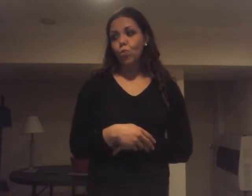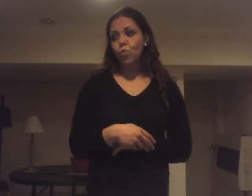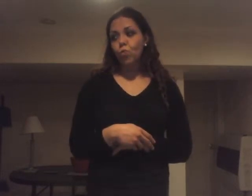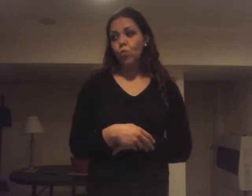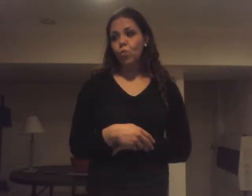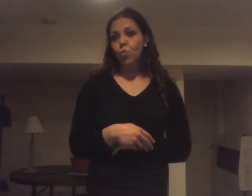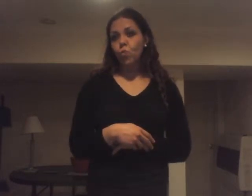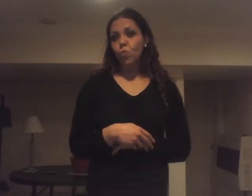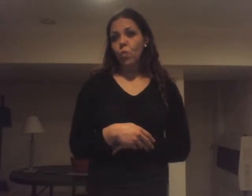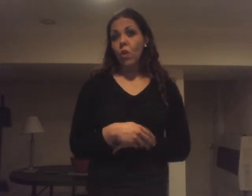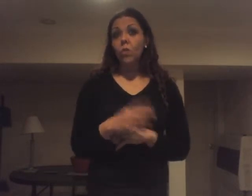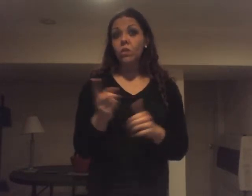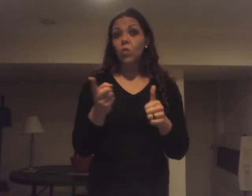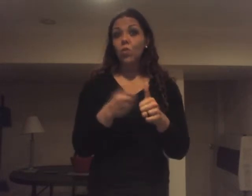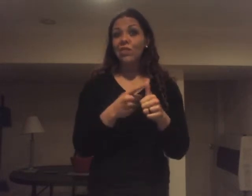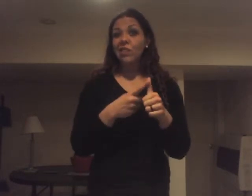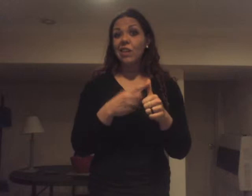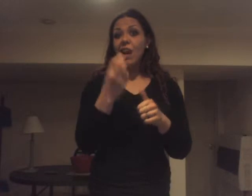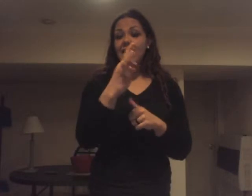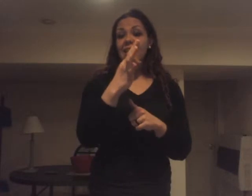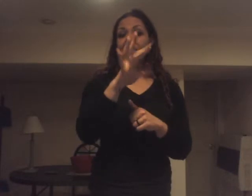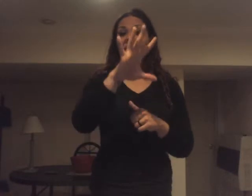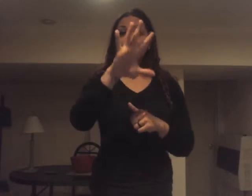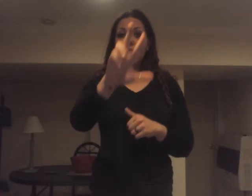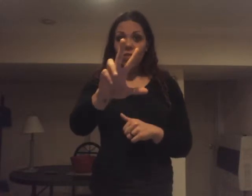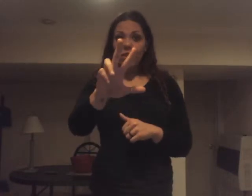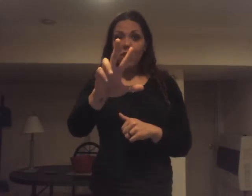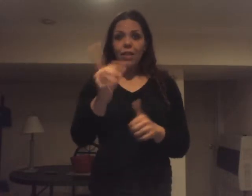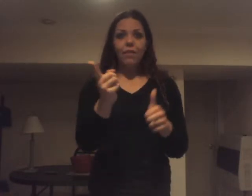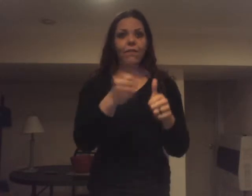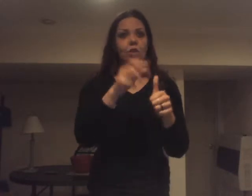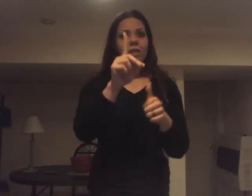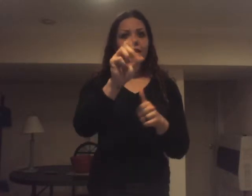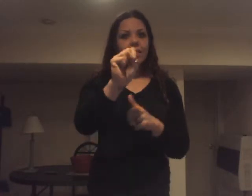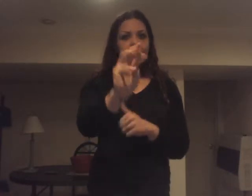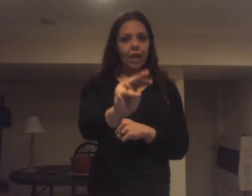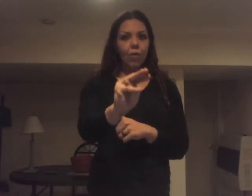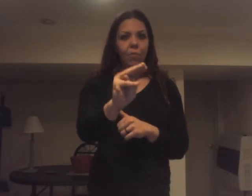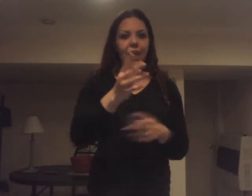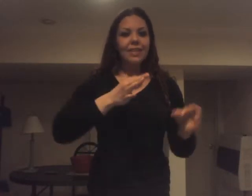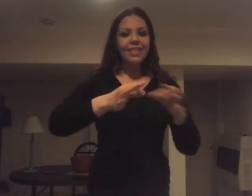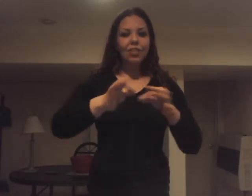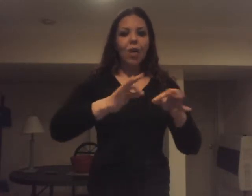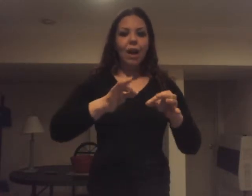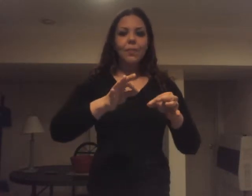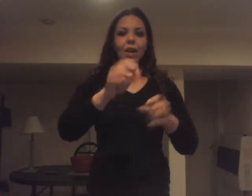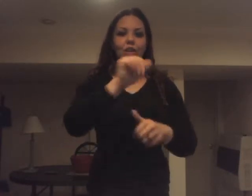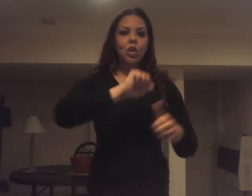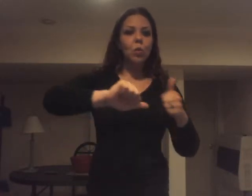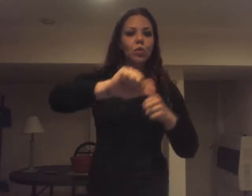It was originally, in 1953, the first DSM, it was described as sociopathic personality